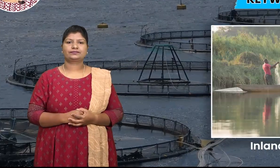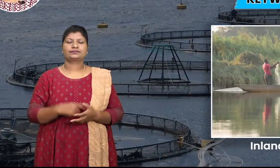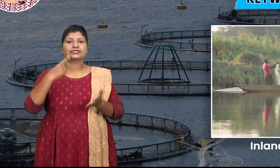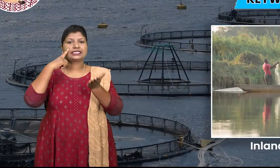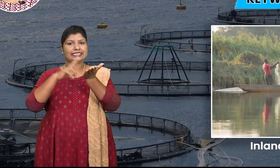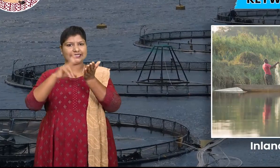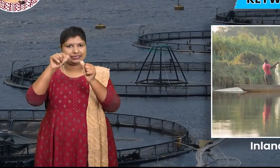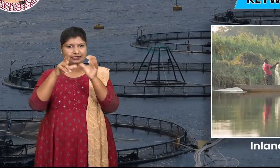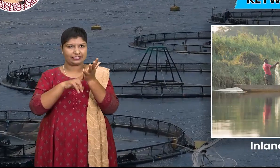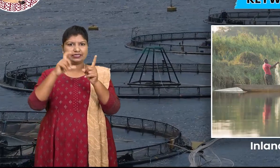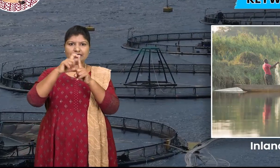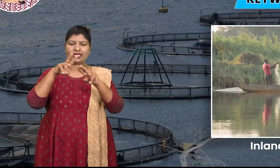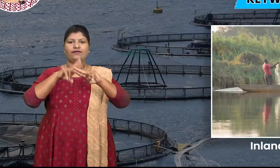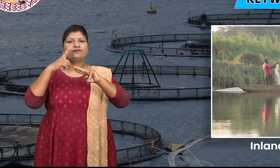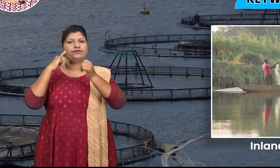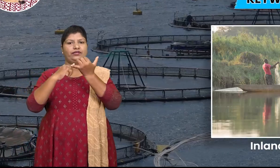inland fisheries,